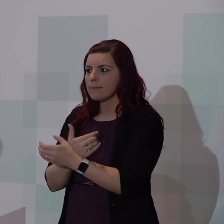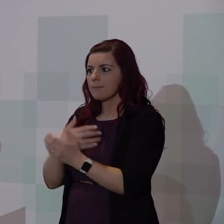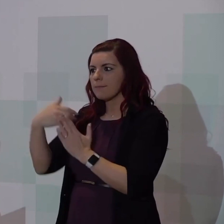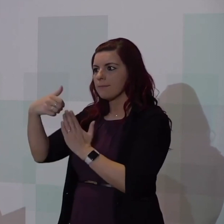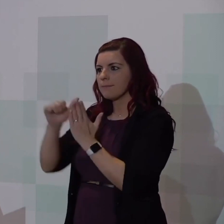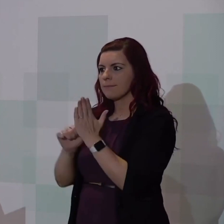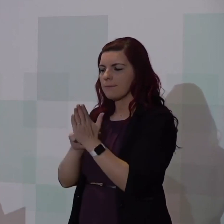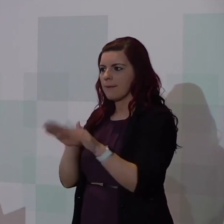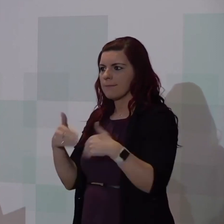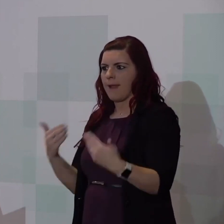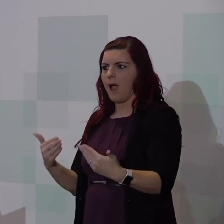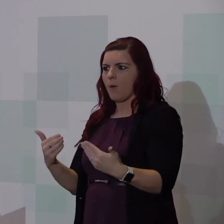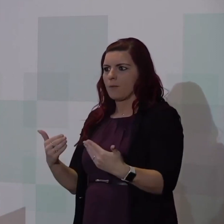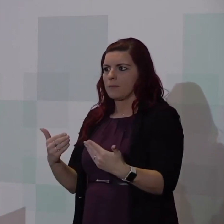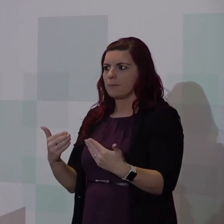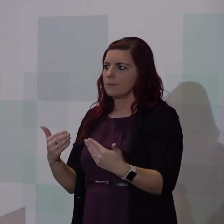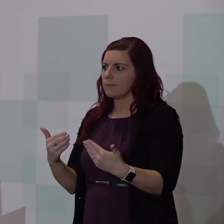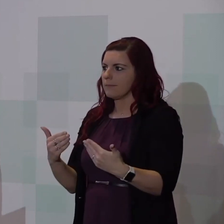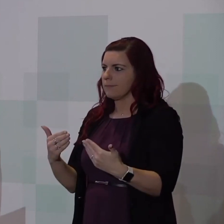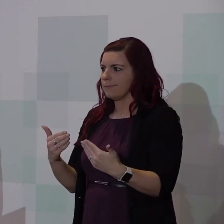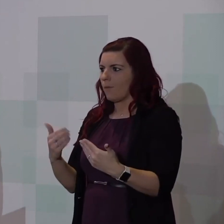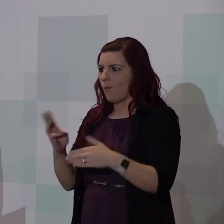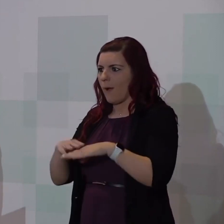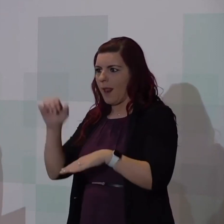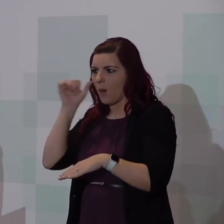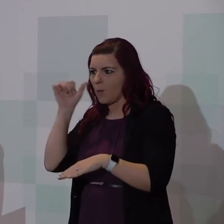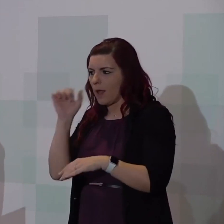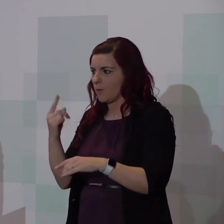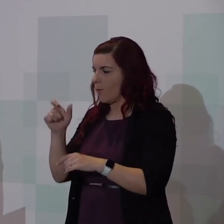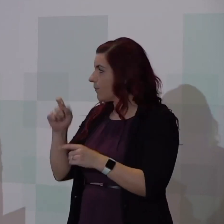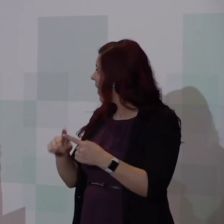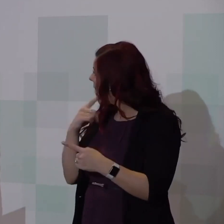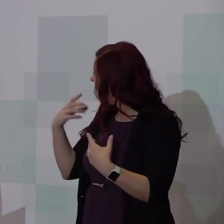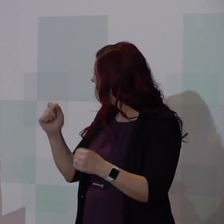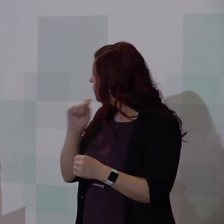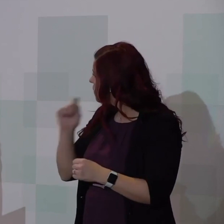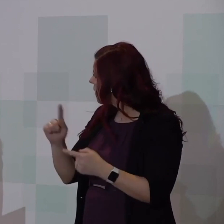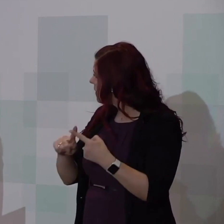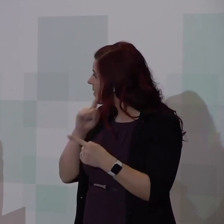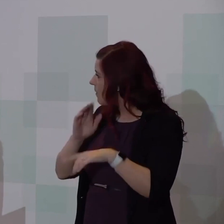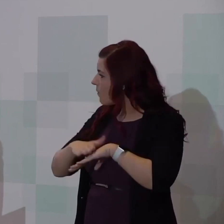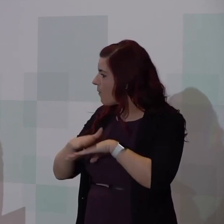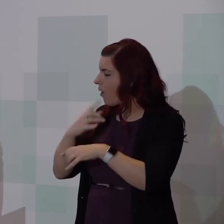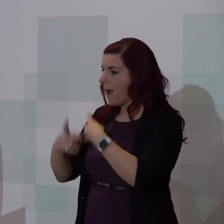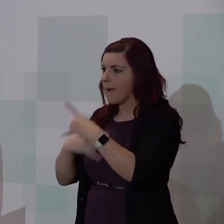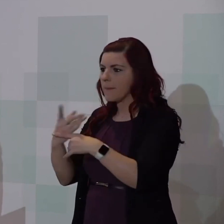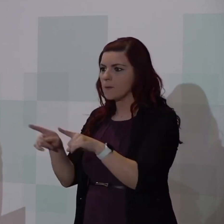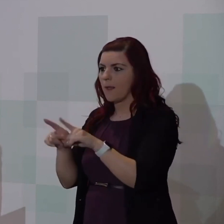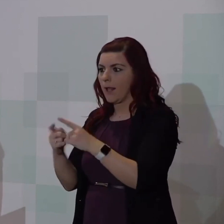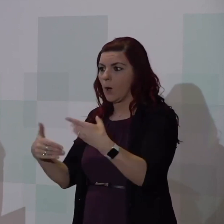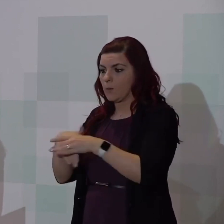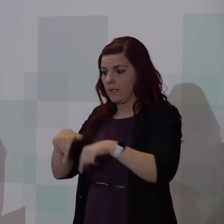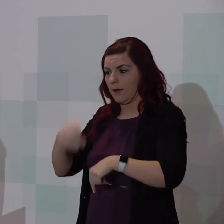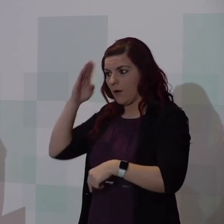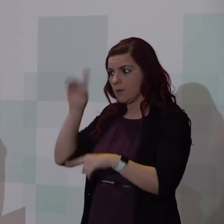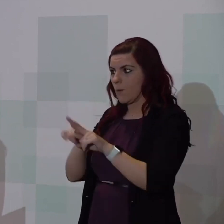now a phenomenon. And one-person households also feature increasingly in European data, including in our own. So a